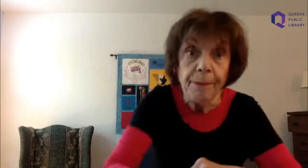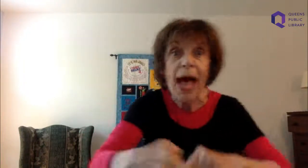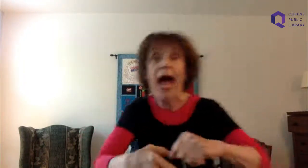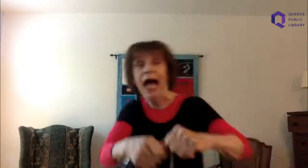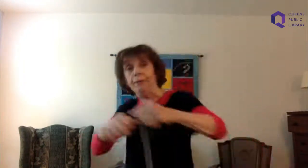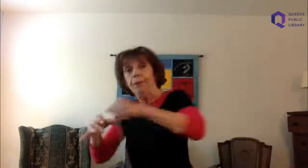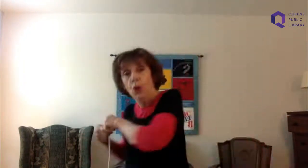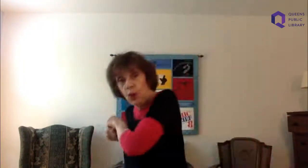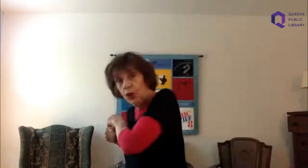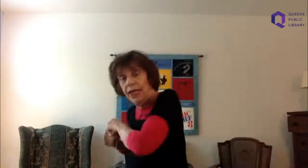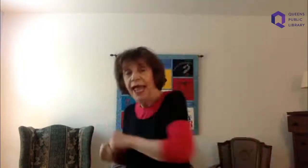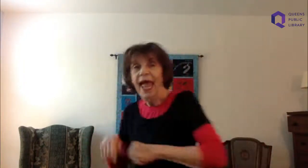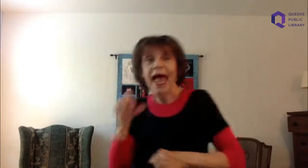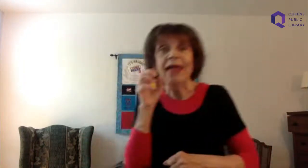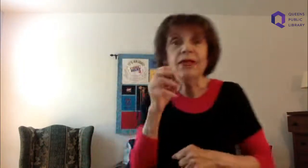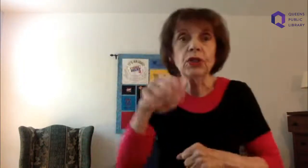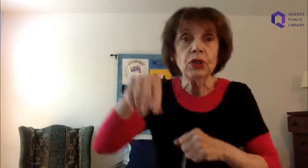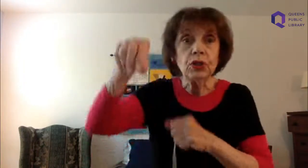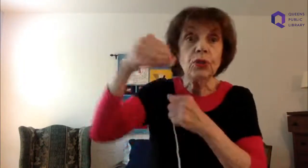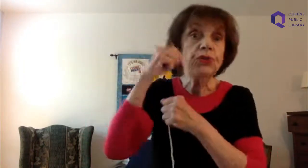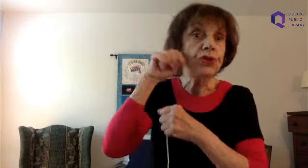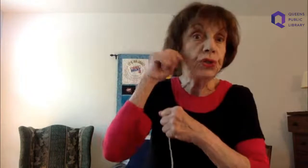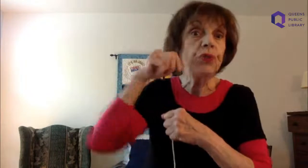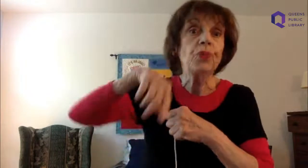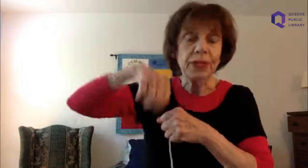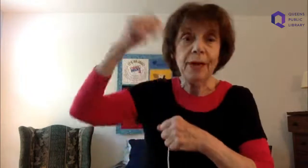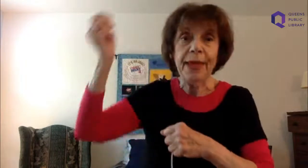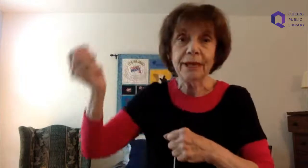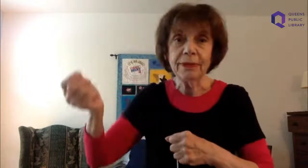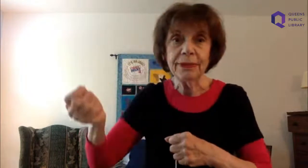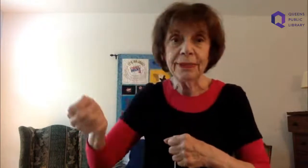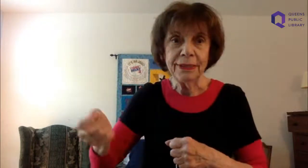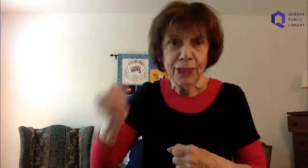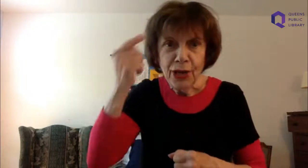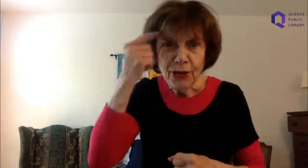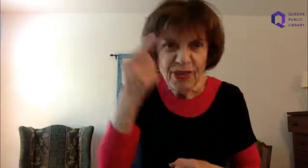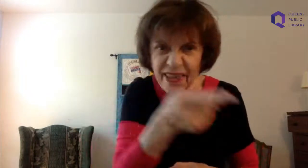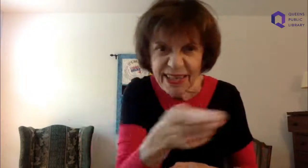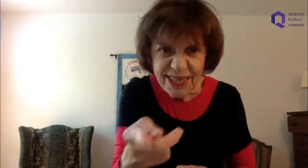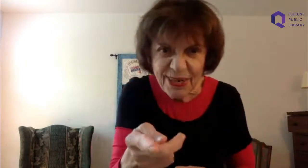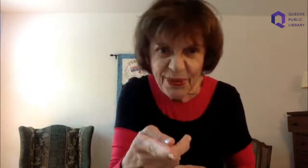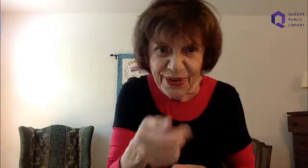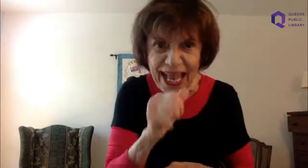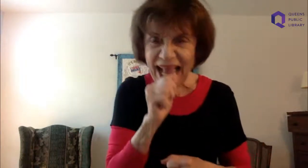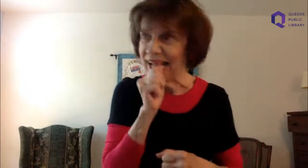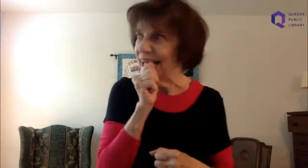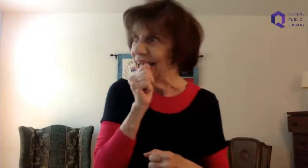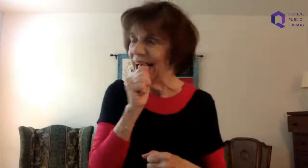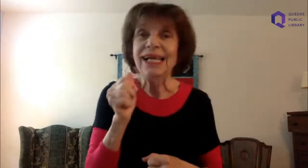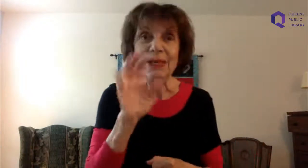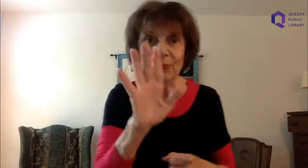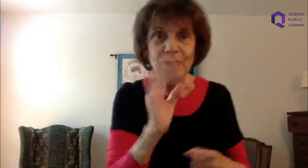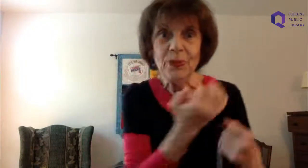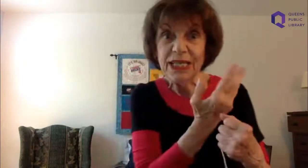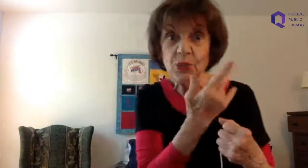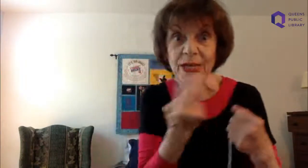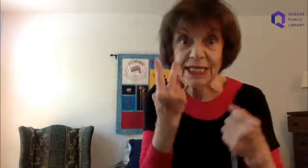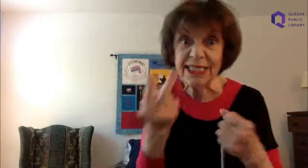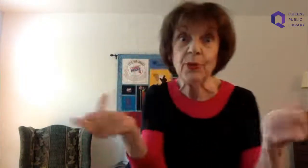jump, I'll pull, and the loose tooth will come out." that's going to work? Let's wait and see what